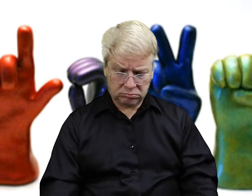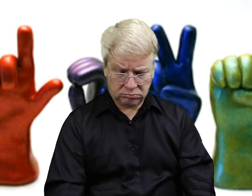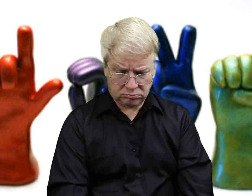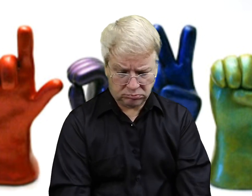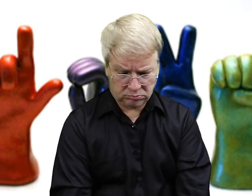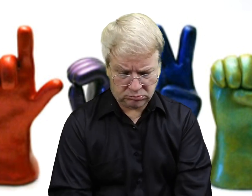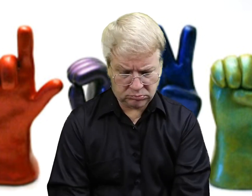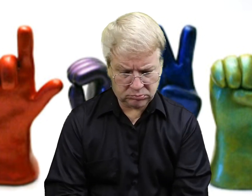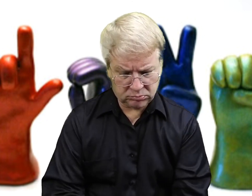Okay?